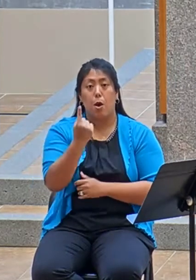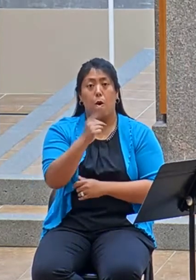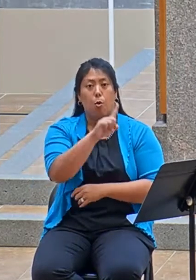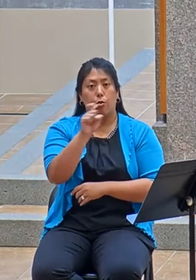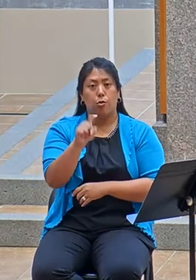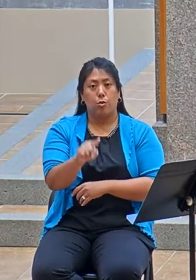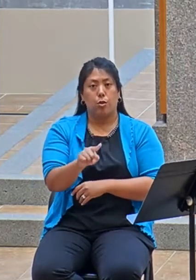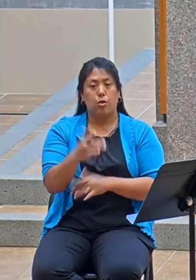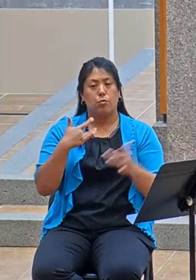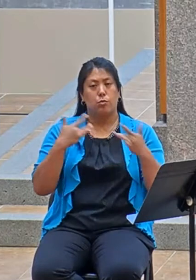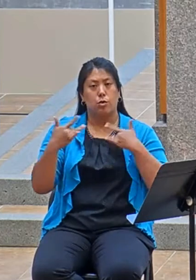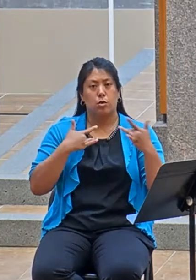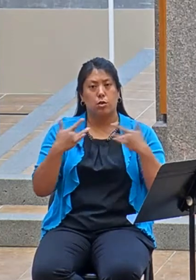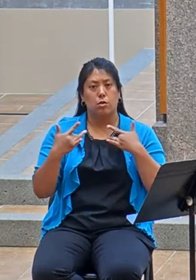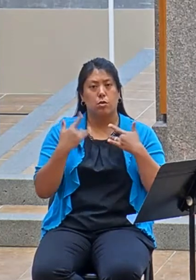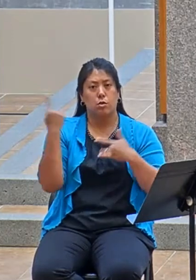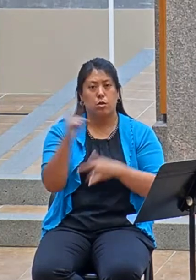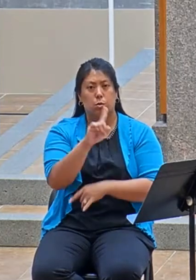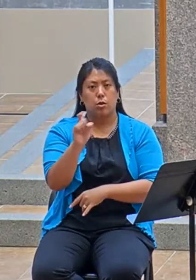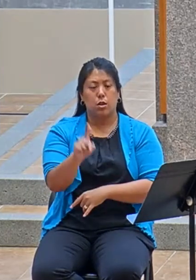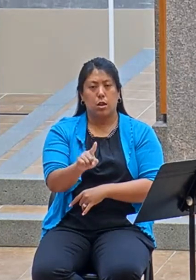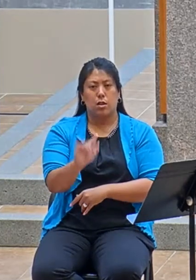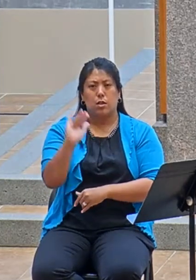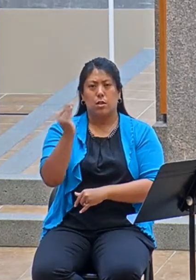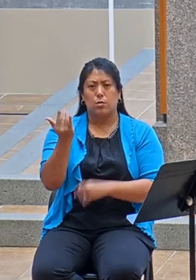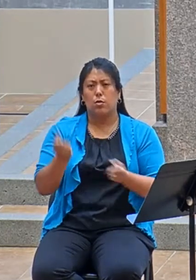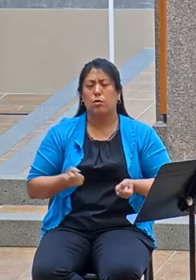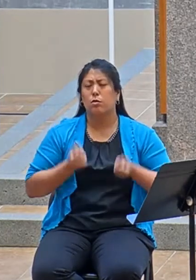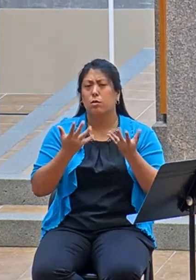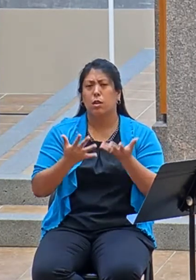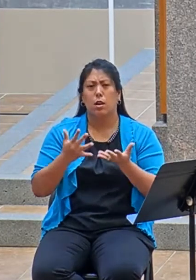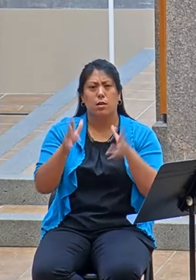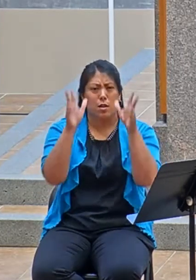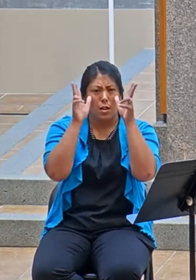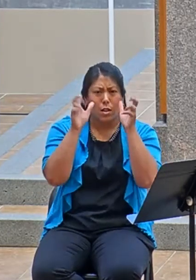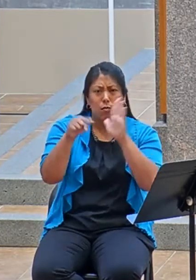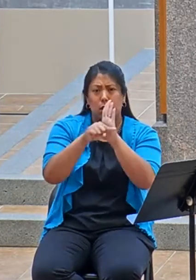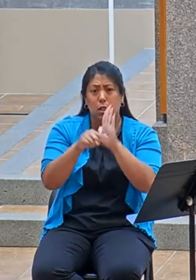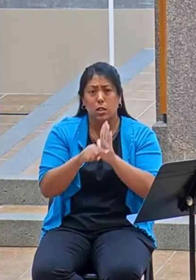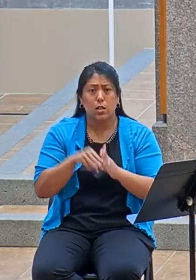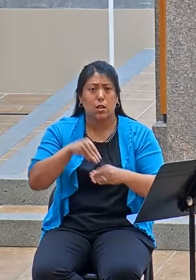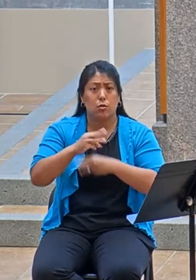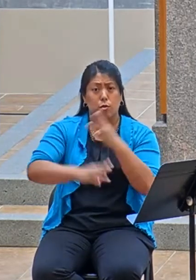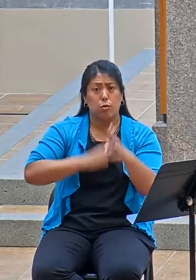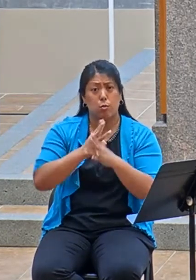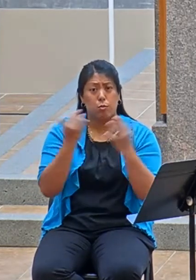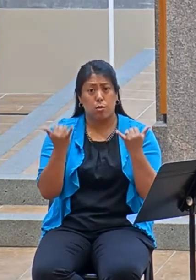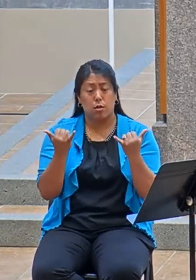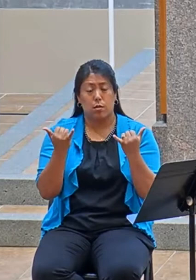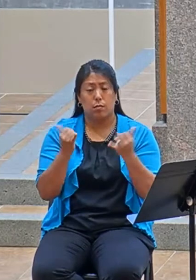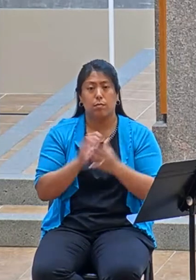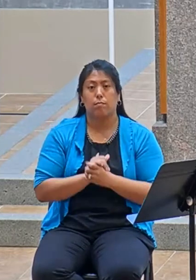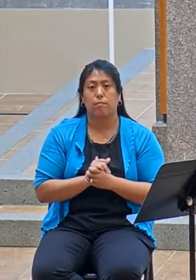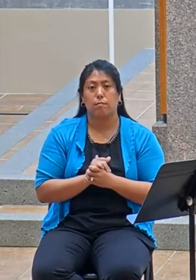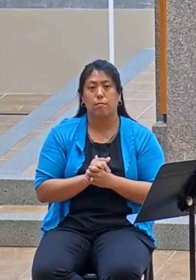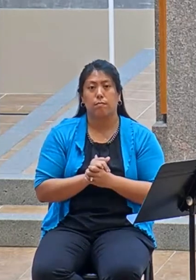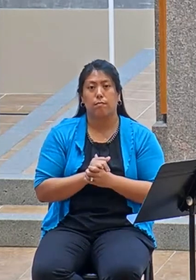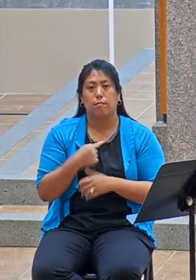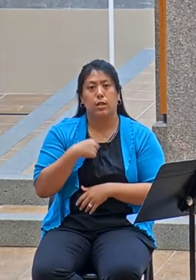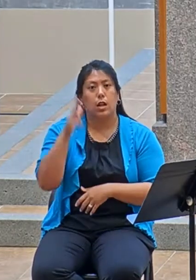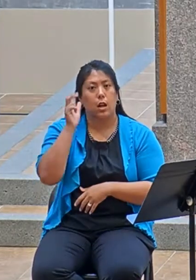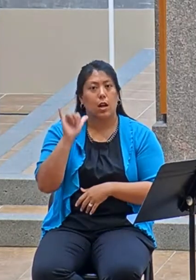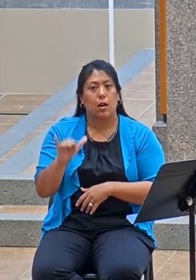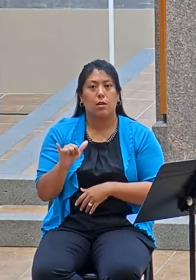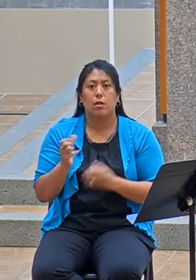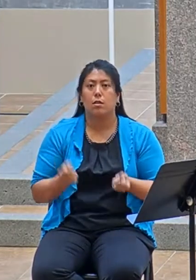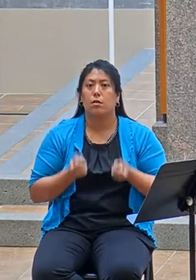were the concern that someone had that there seems to be so much evil in the world. And I've been hearing that at home and